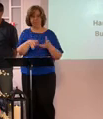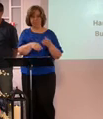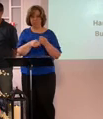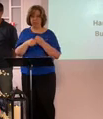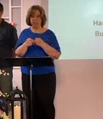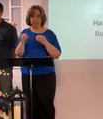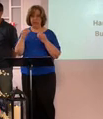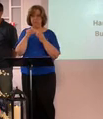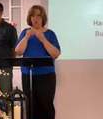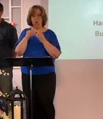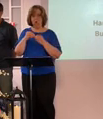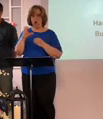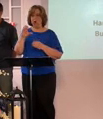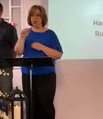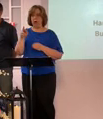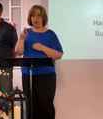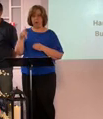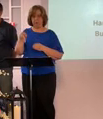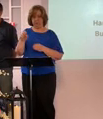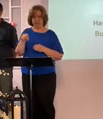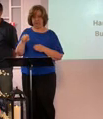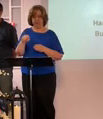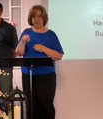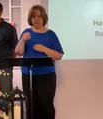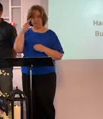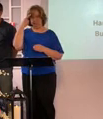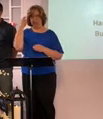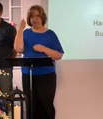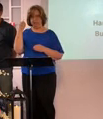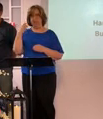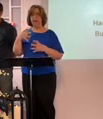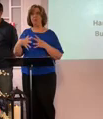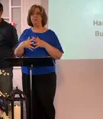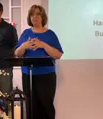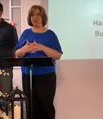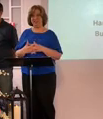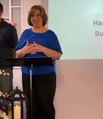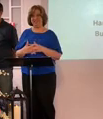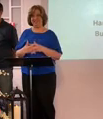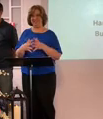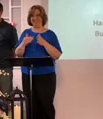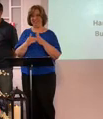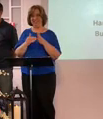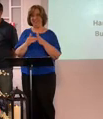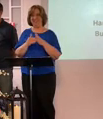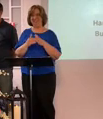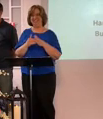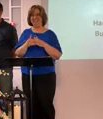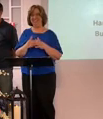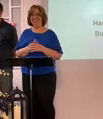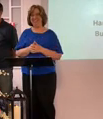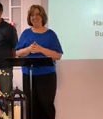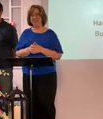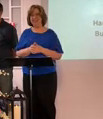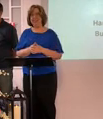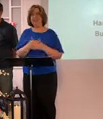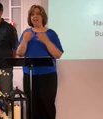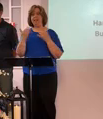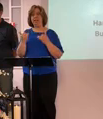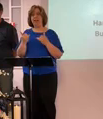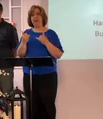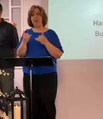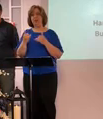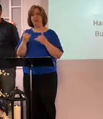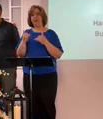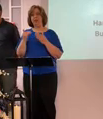you know, carpet. And I was pregnant again, which brought on a whole nother set of worries because